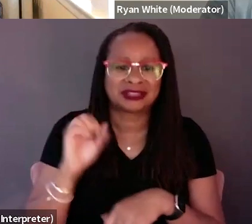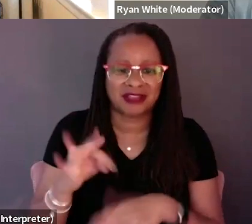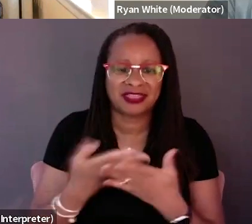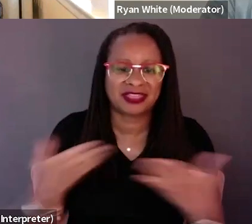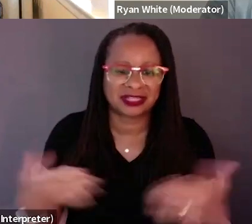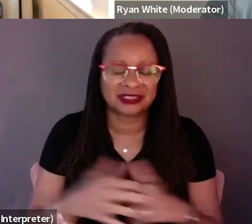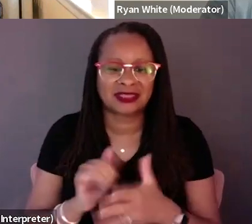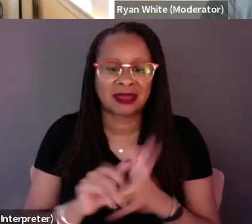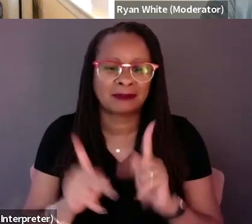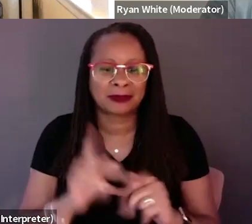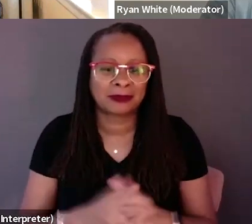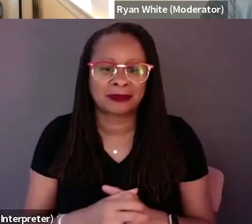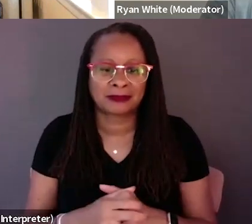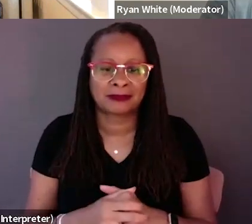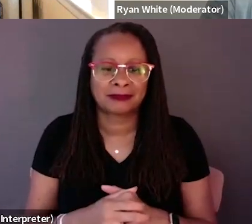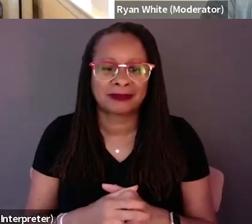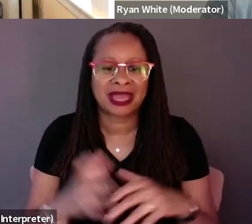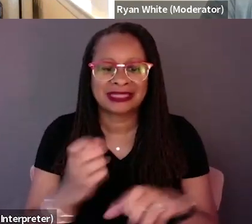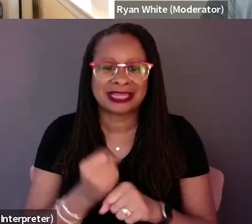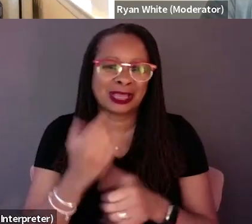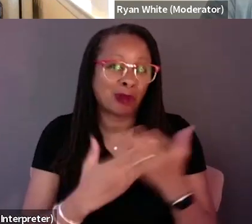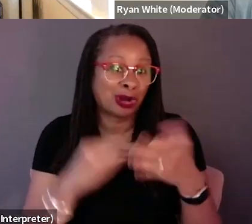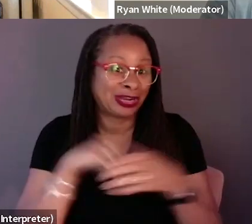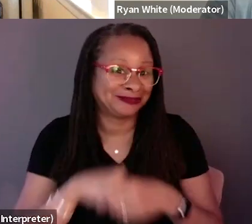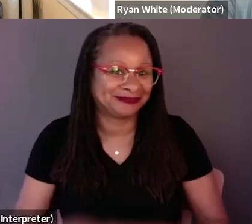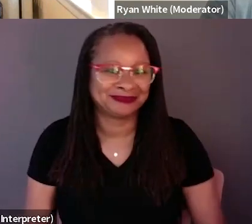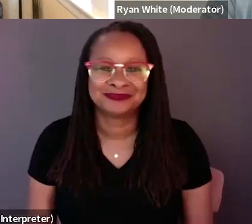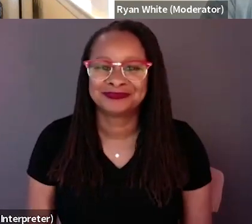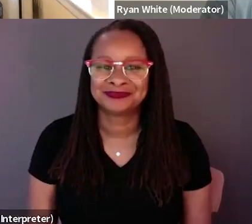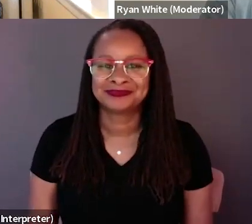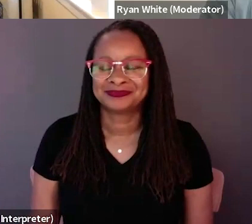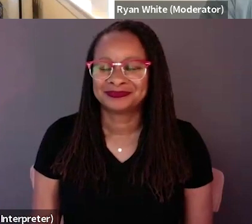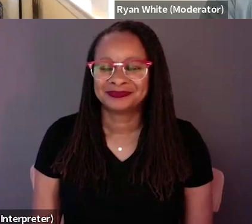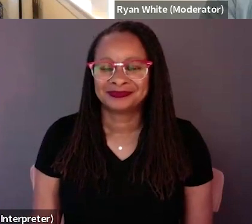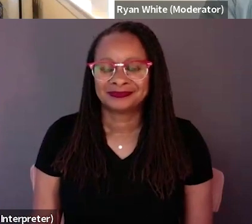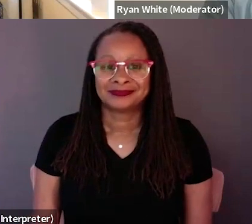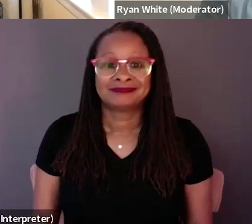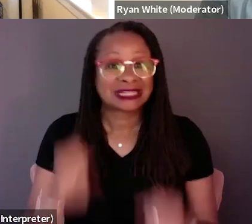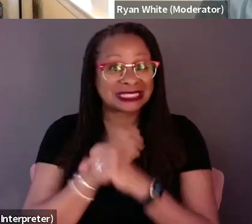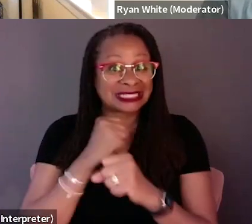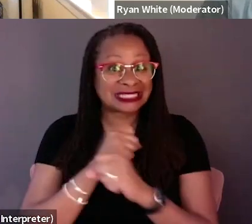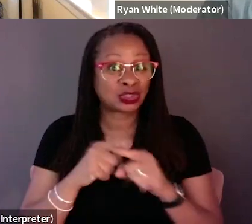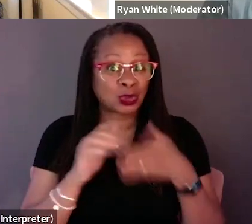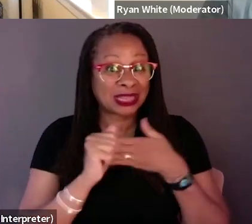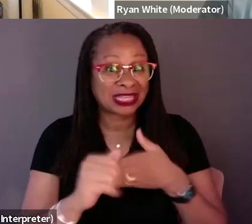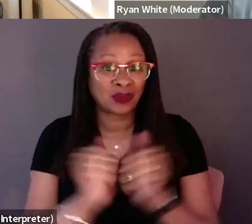people are taking part in. So great. And then the statistics to lead with those slates